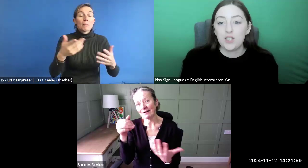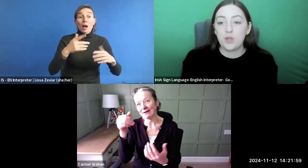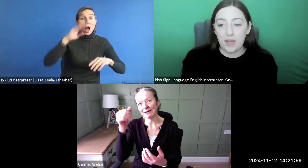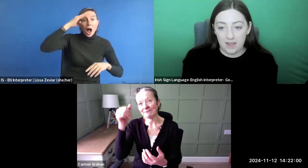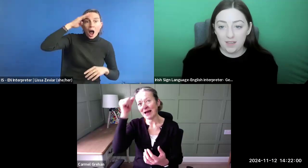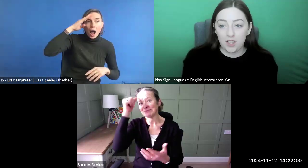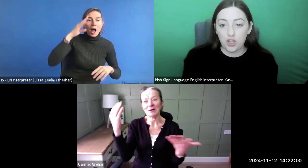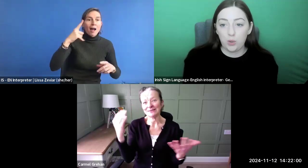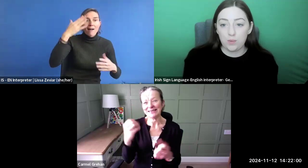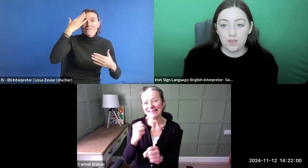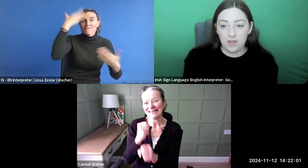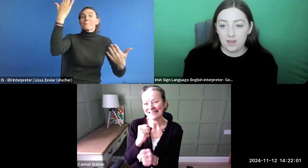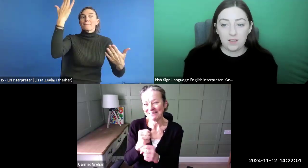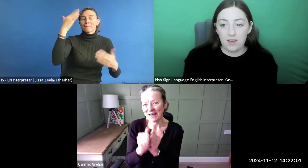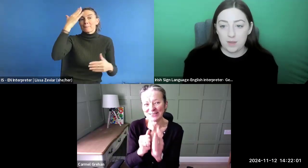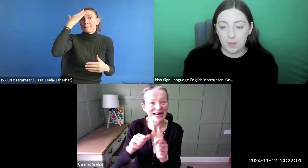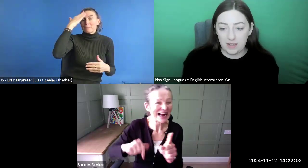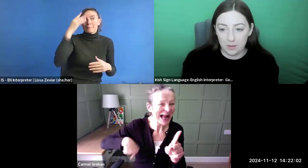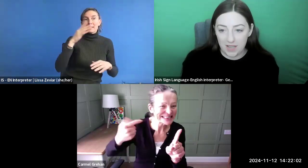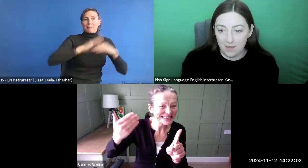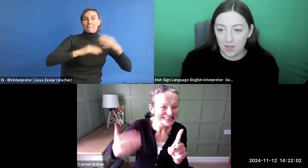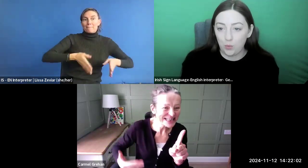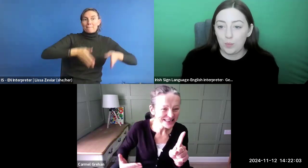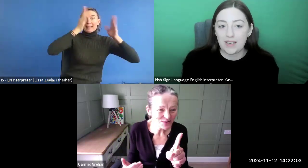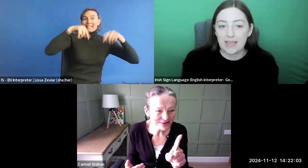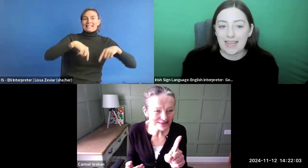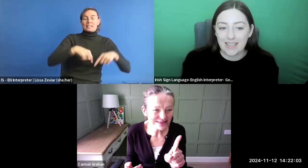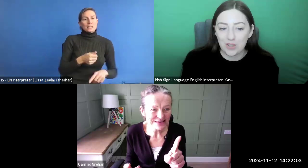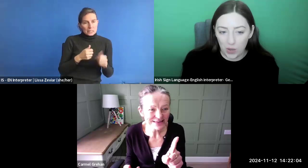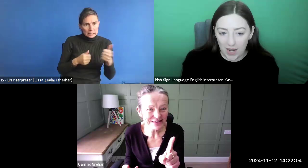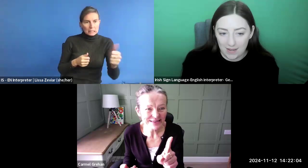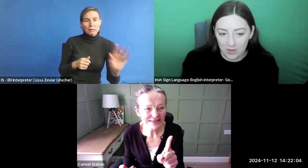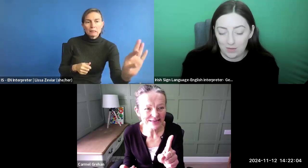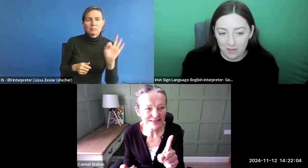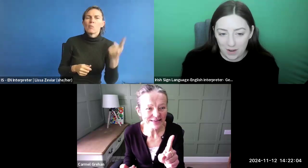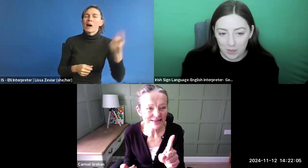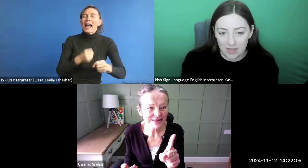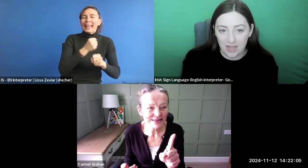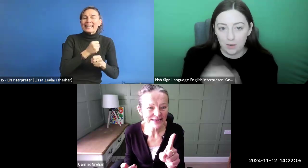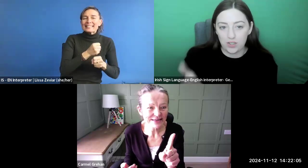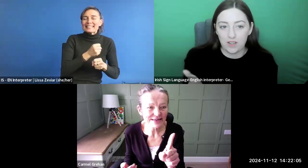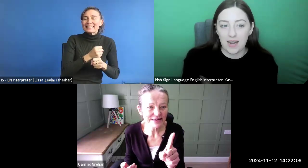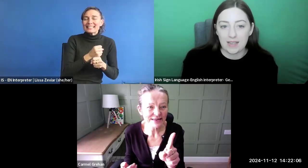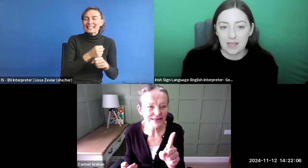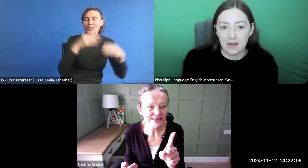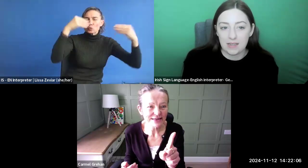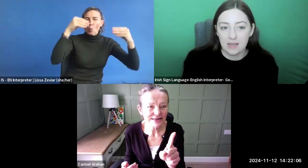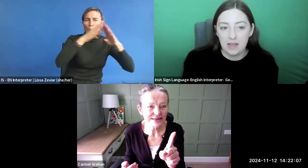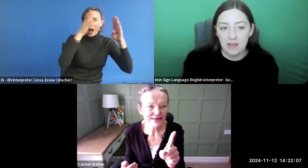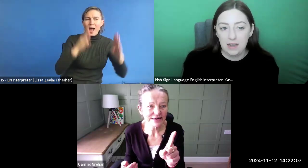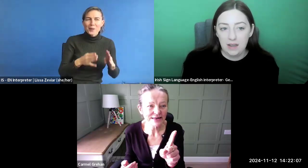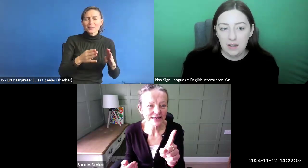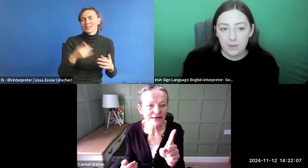time to pick that. They chose the famous building themselves. Like, one picked the Guinness Storehouse, which is a very famous building here, which is on the next